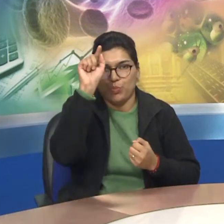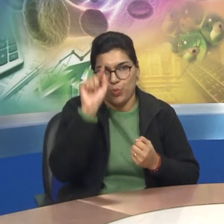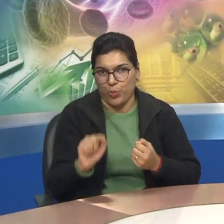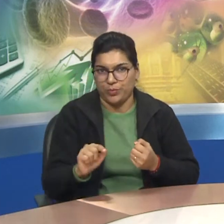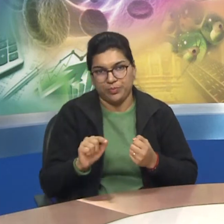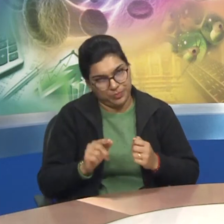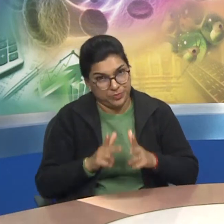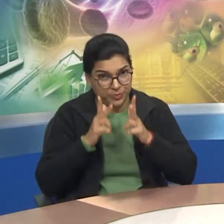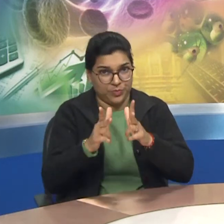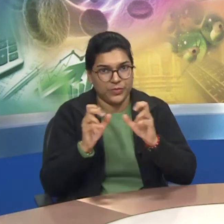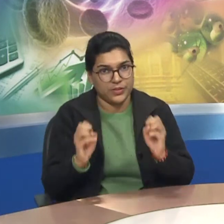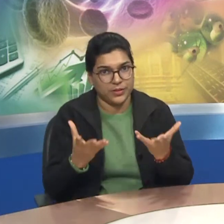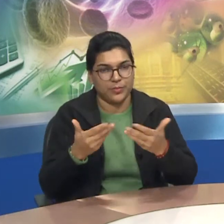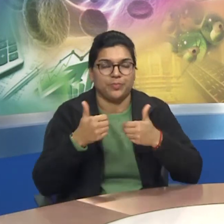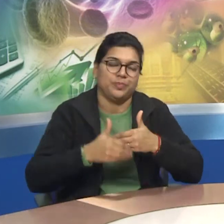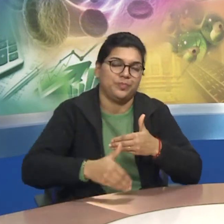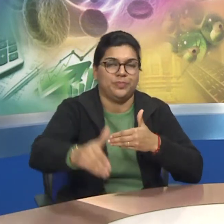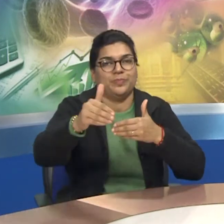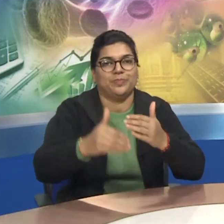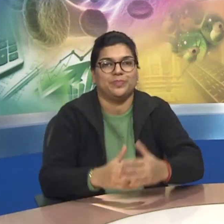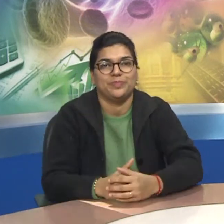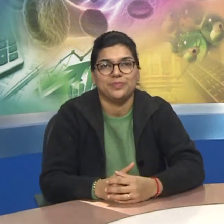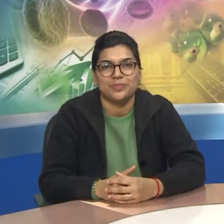can we conserve? So we will understand